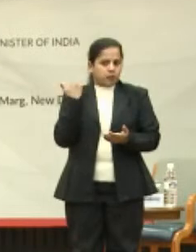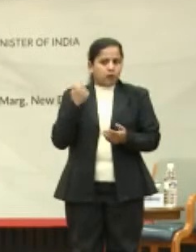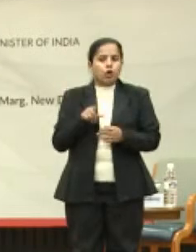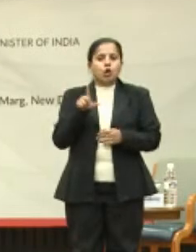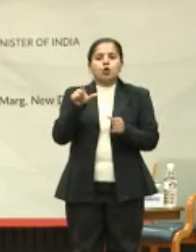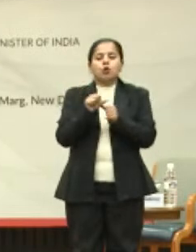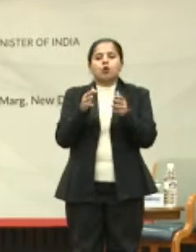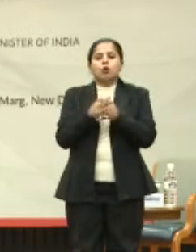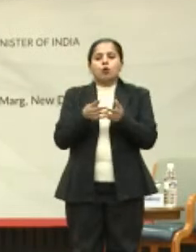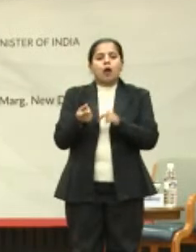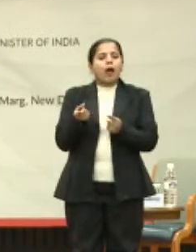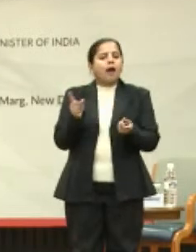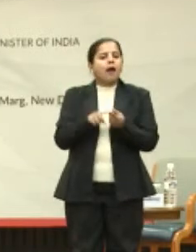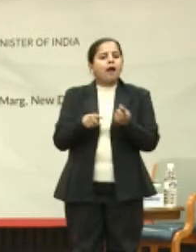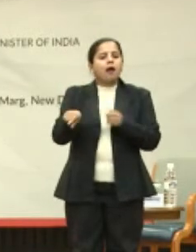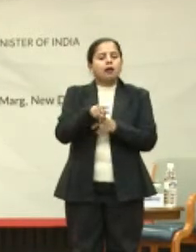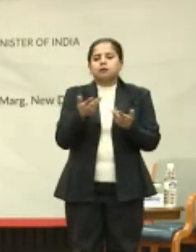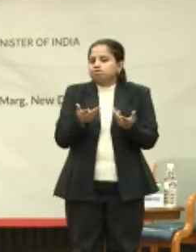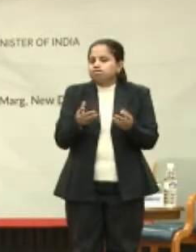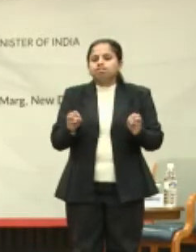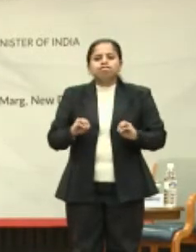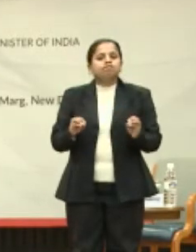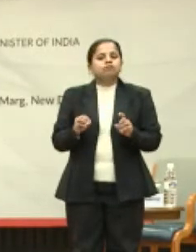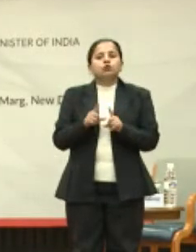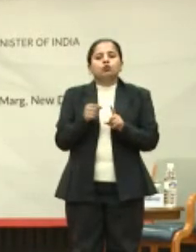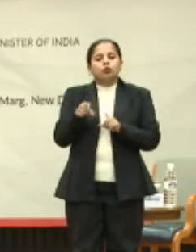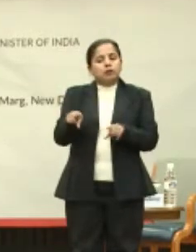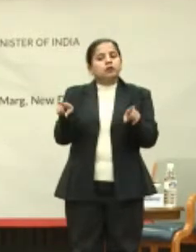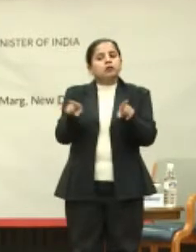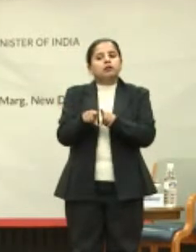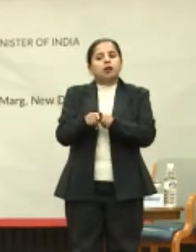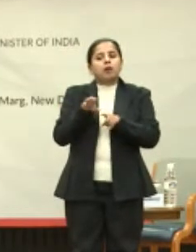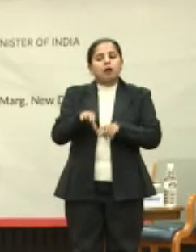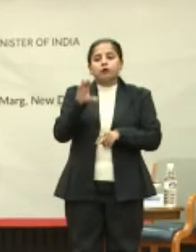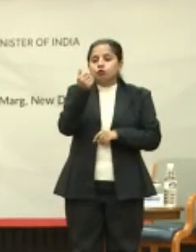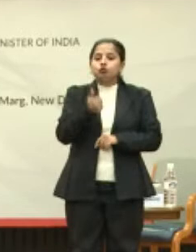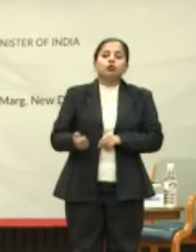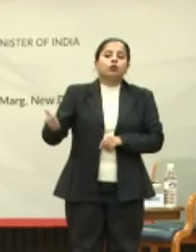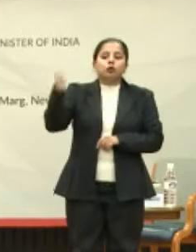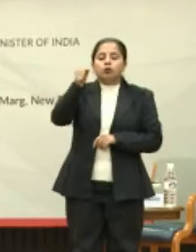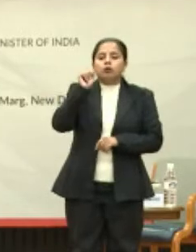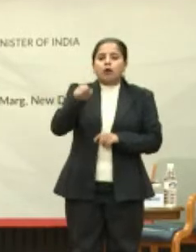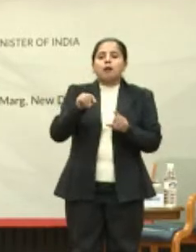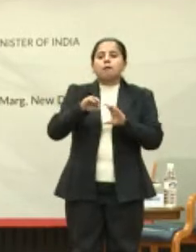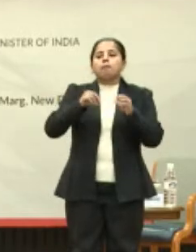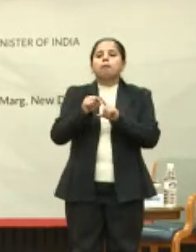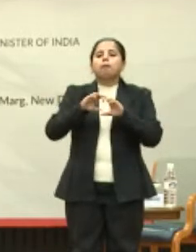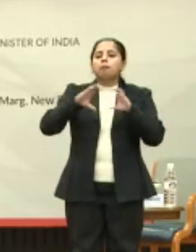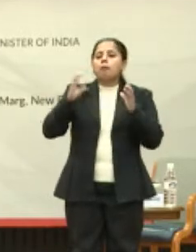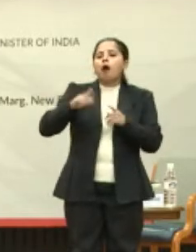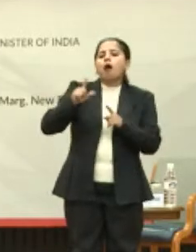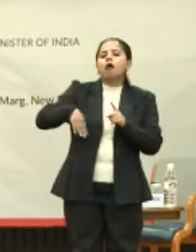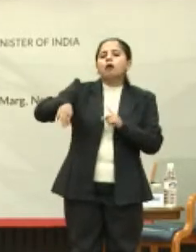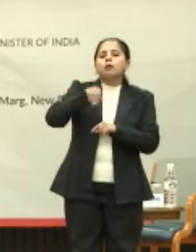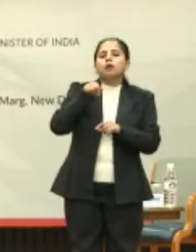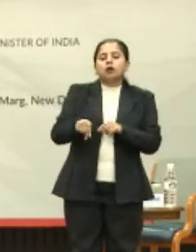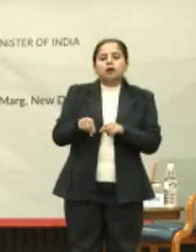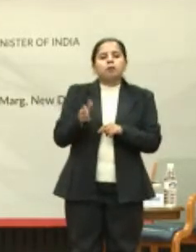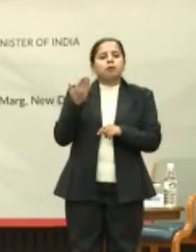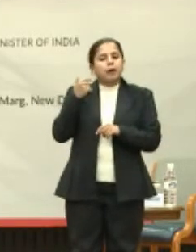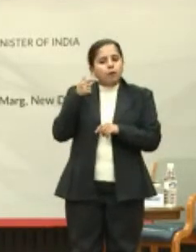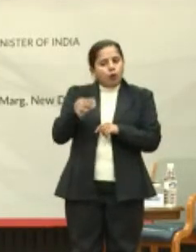Lord Linlithgow was also the chairman of the Parliamentary Joint Select